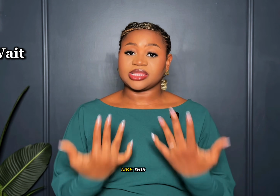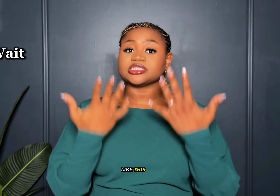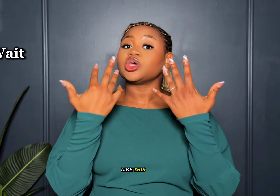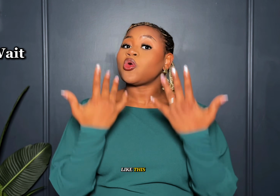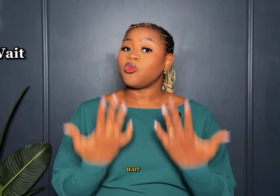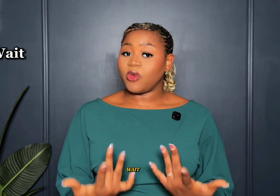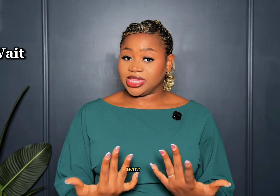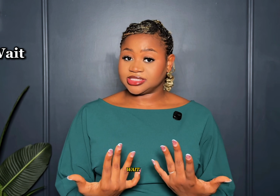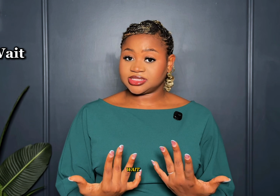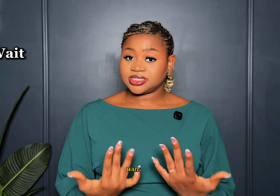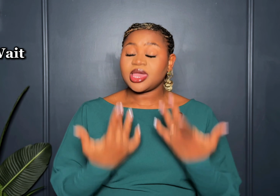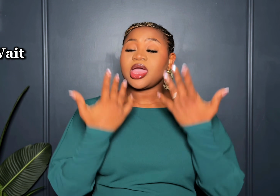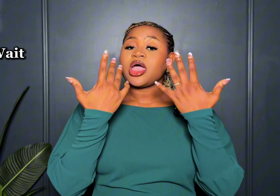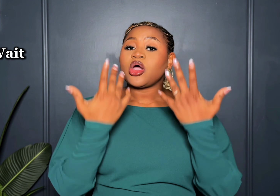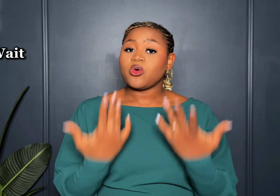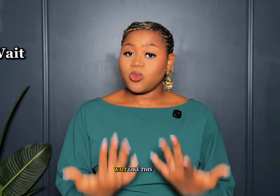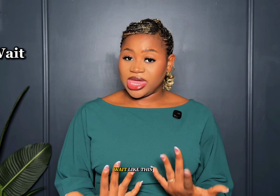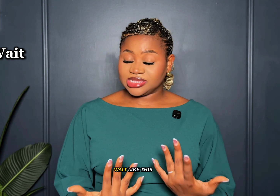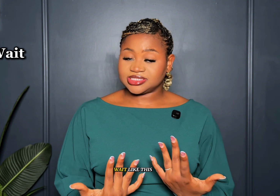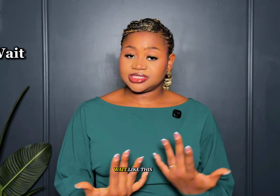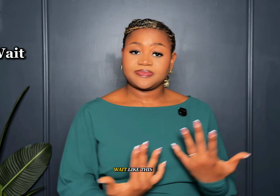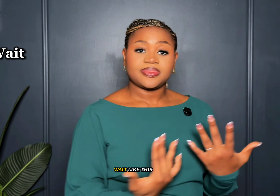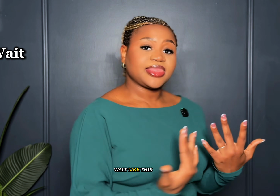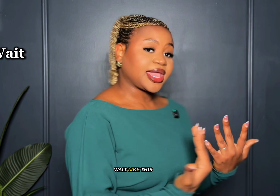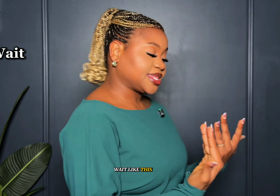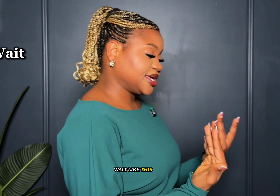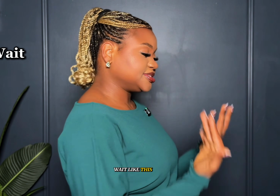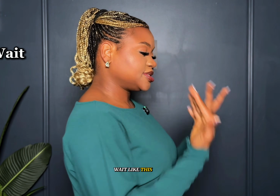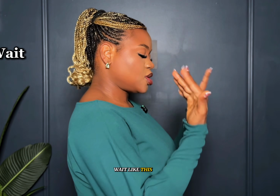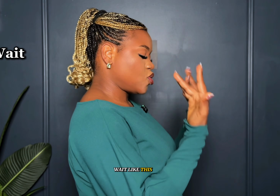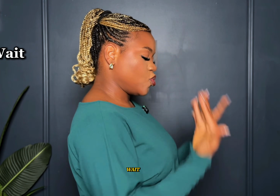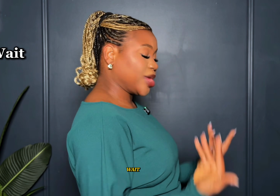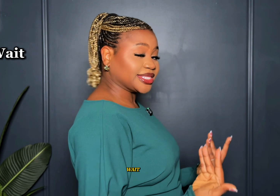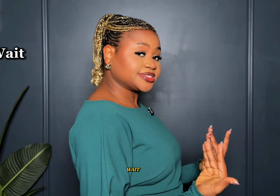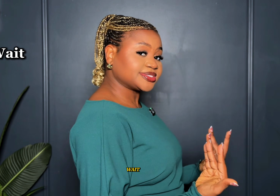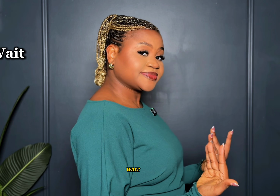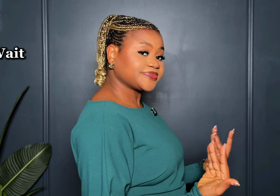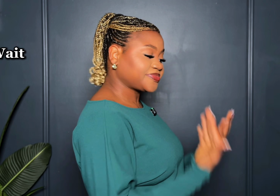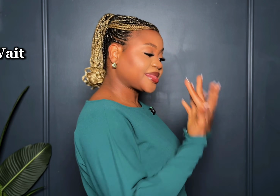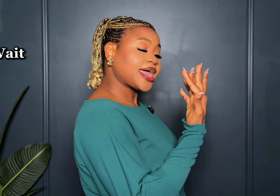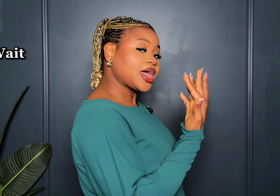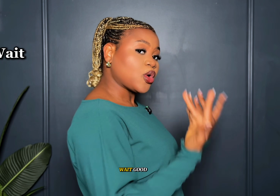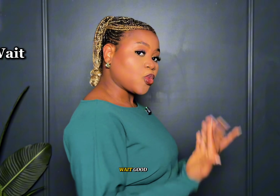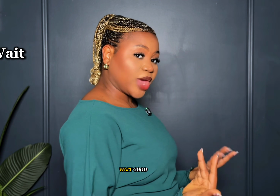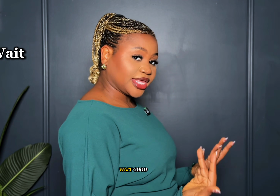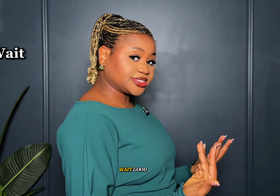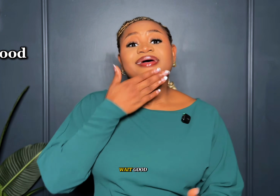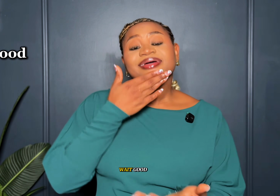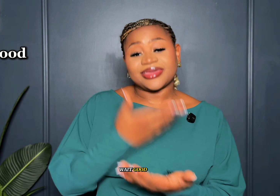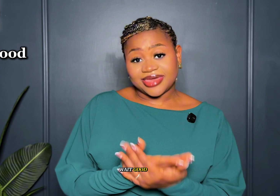this. Wait. Wait. Like this. Wait. Wait.